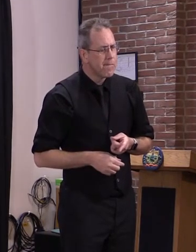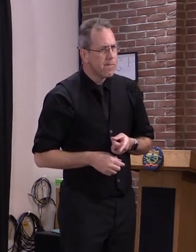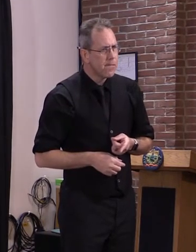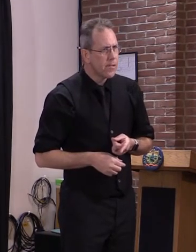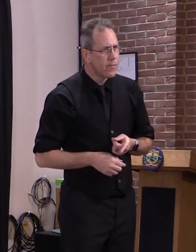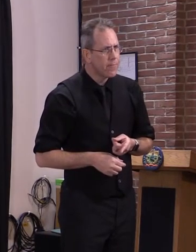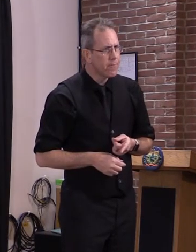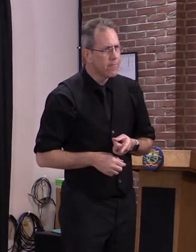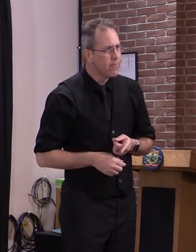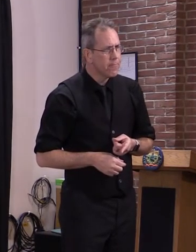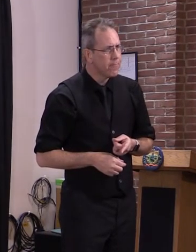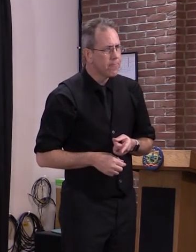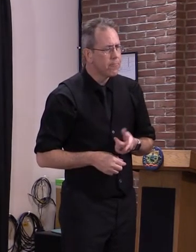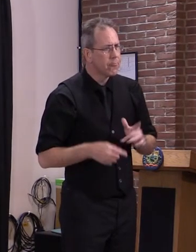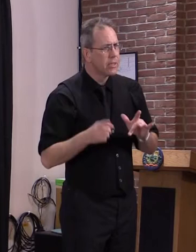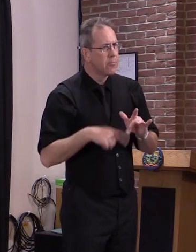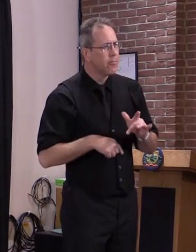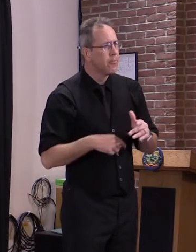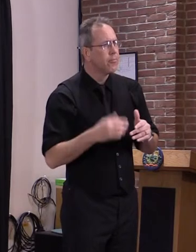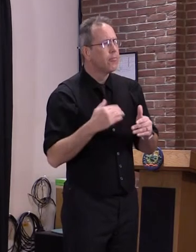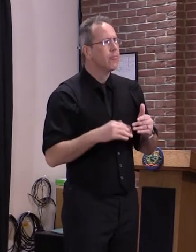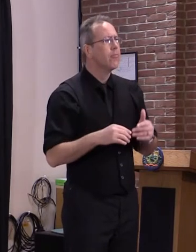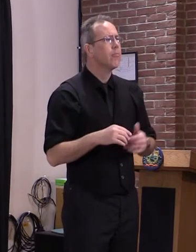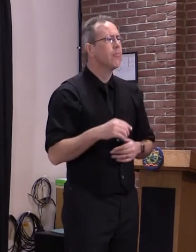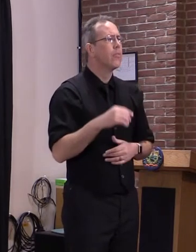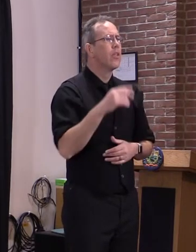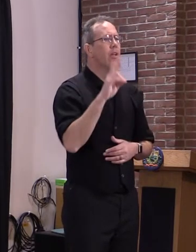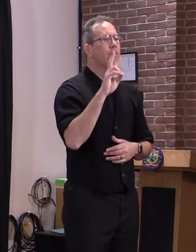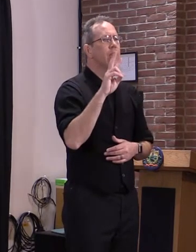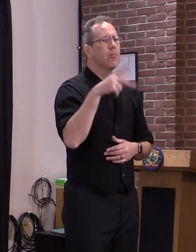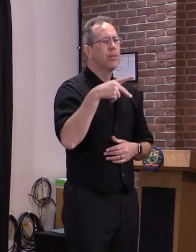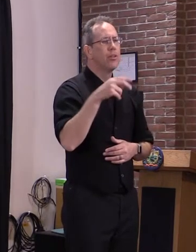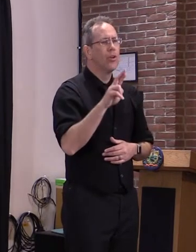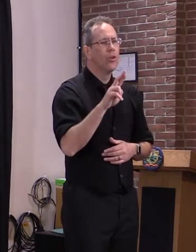All right, we'll move to Pete Hirschfeld, BPR.